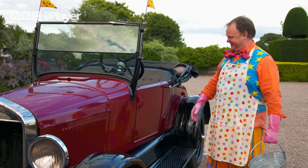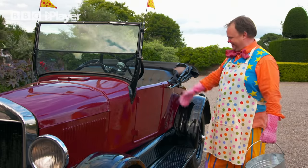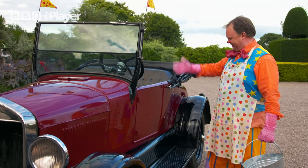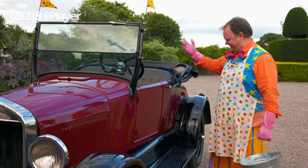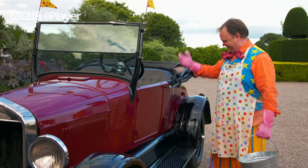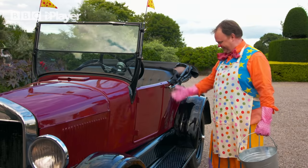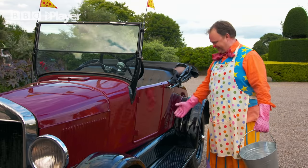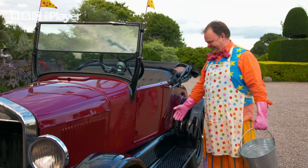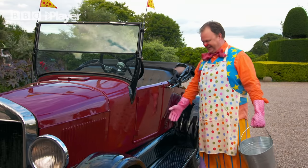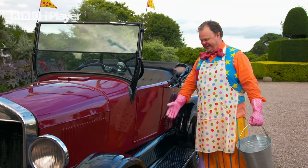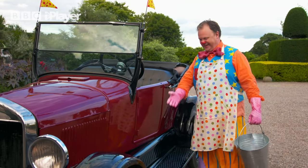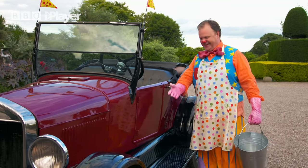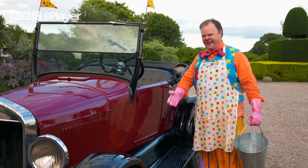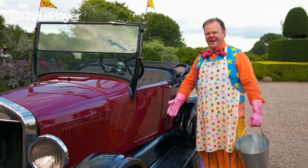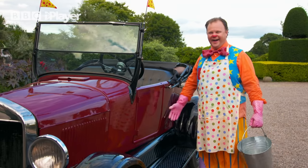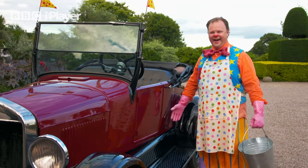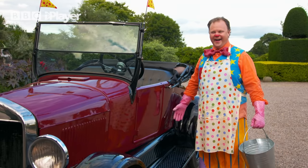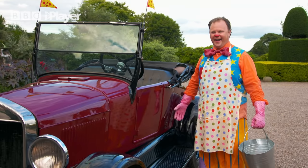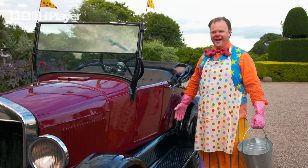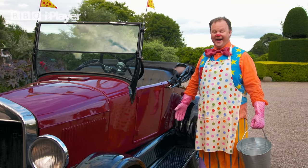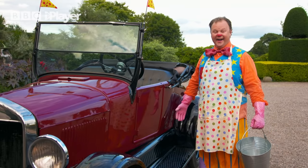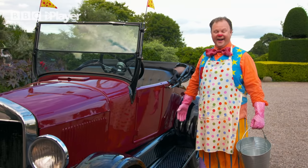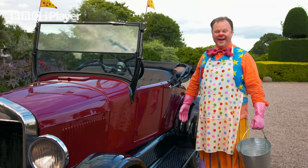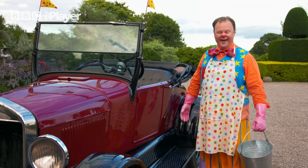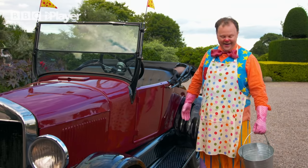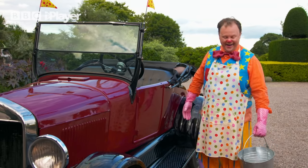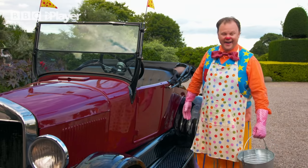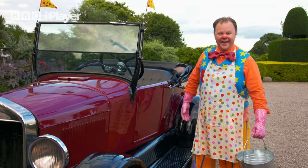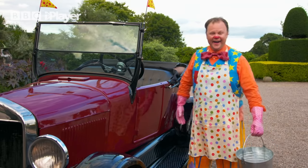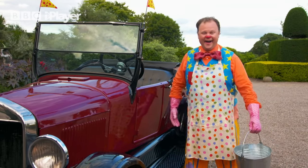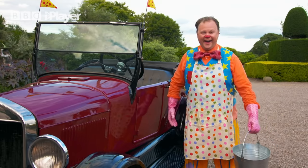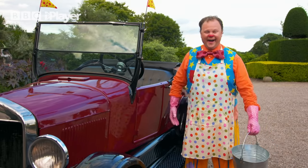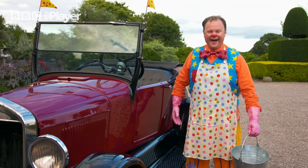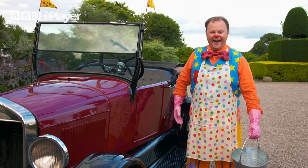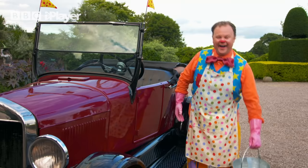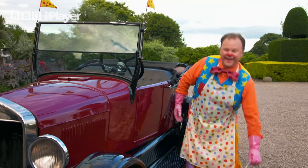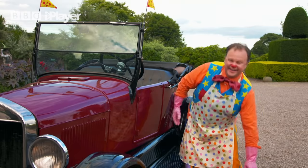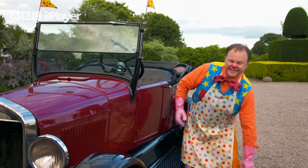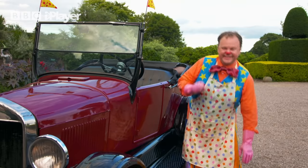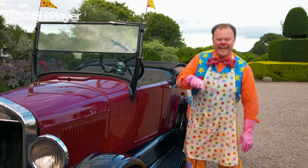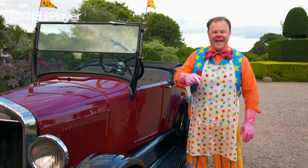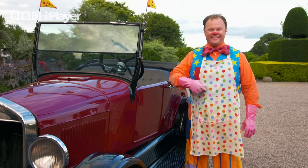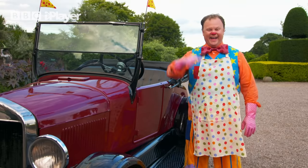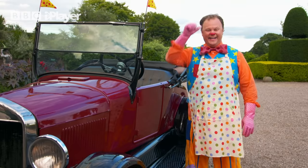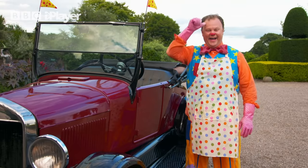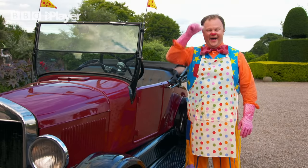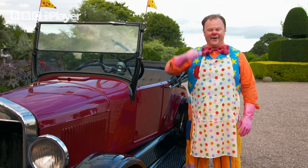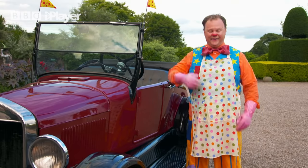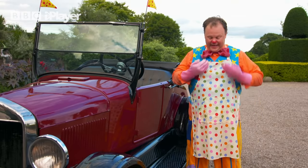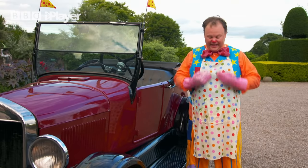wow look tumble's car is squeaky clean mr tumble yes i know